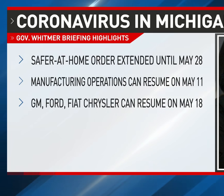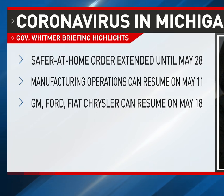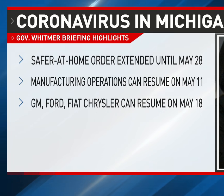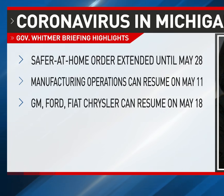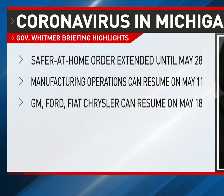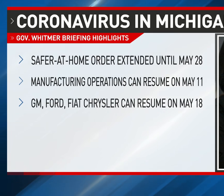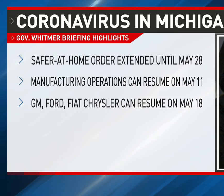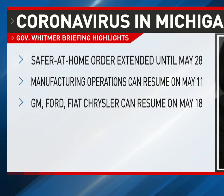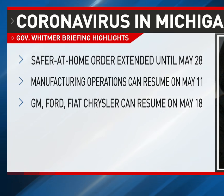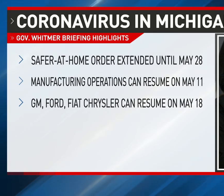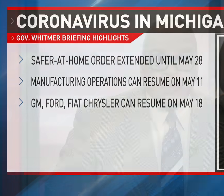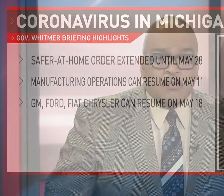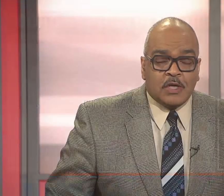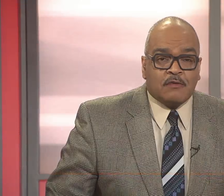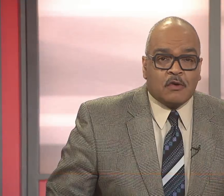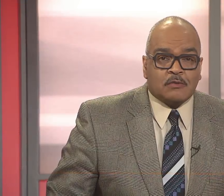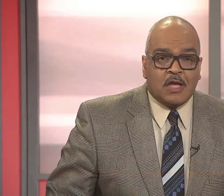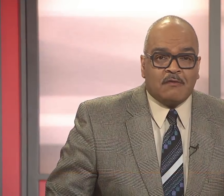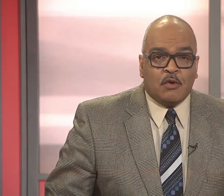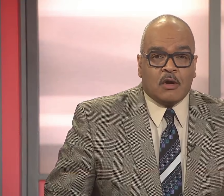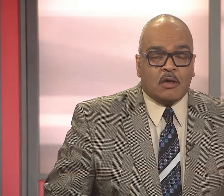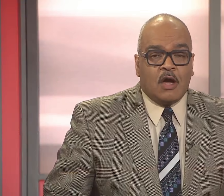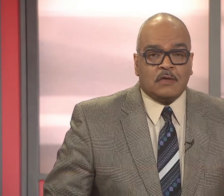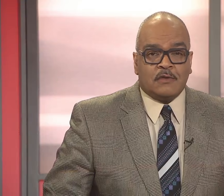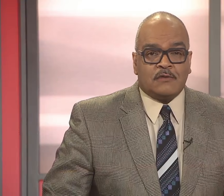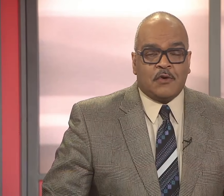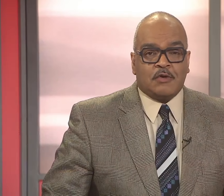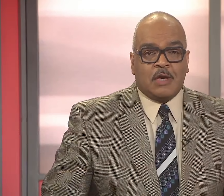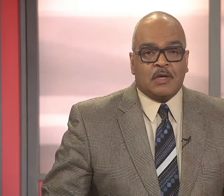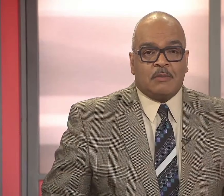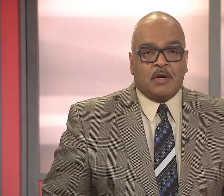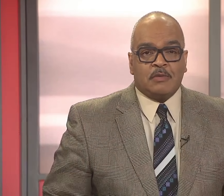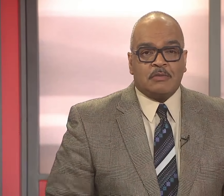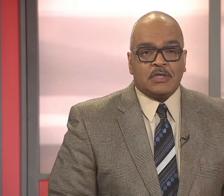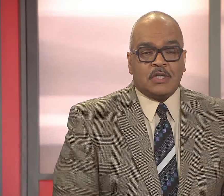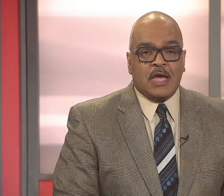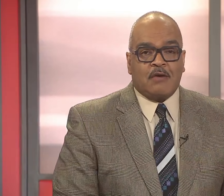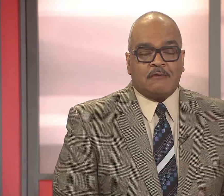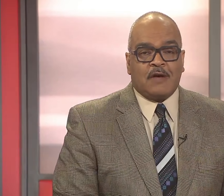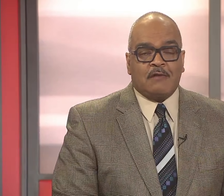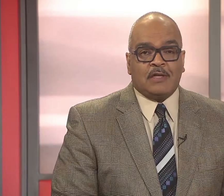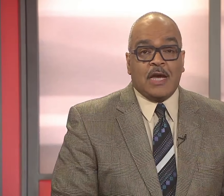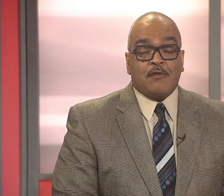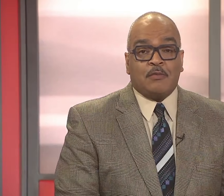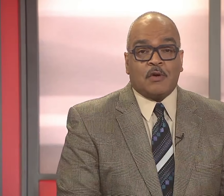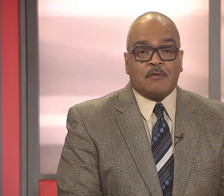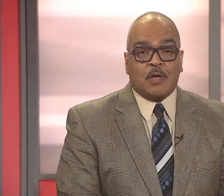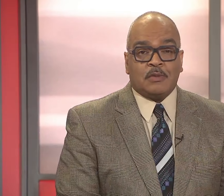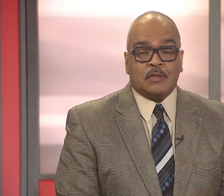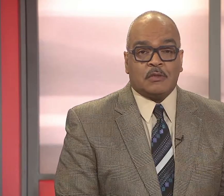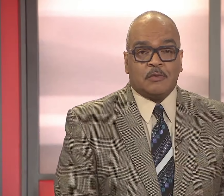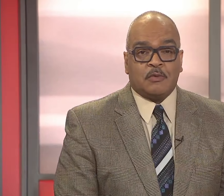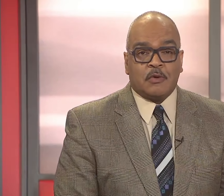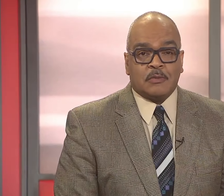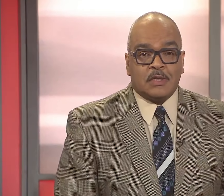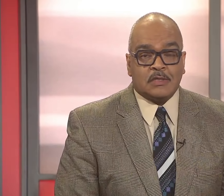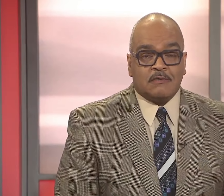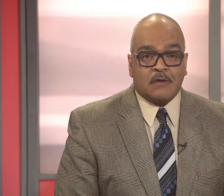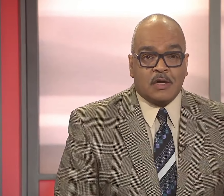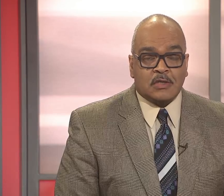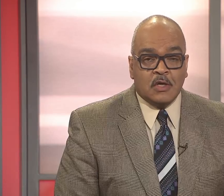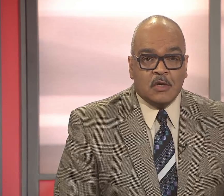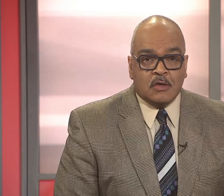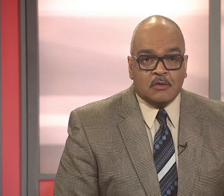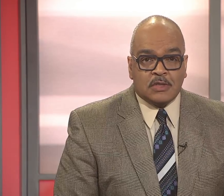temperature checks and health questionnaires. We, of course, will have more on all of this for you coming up on Mid-Michigan Now at 5, a live report from our political reporter,